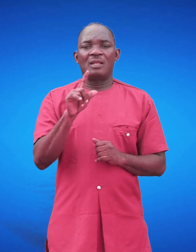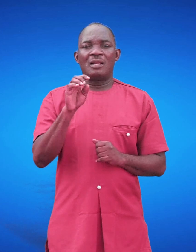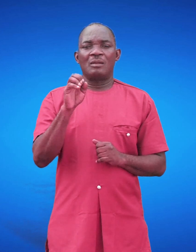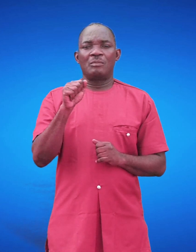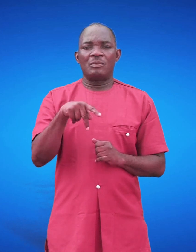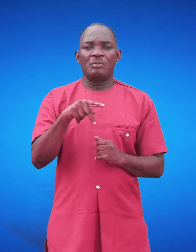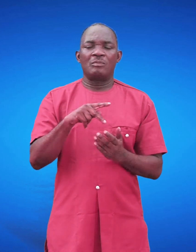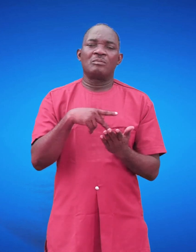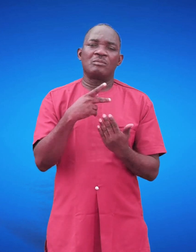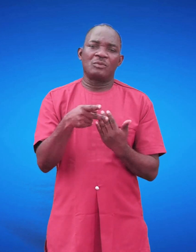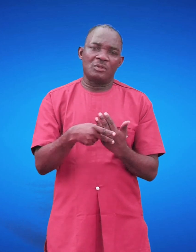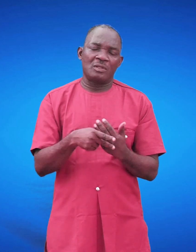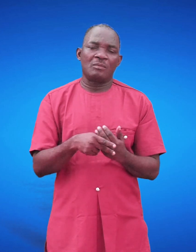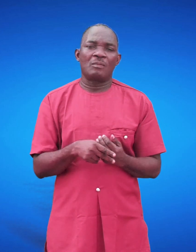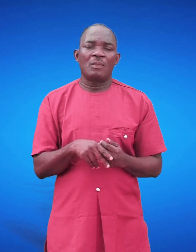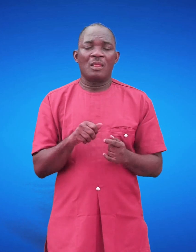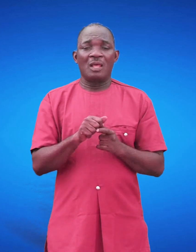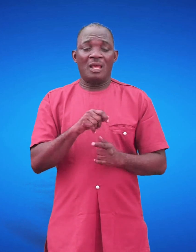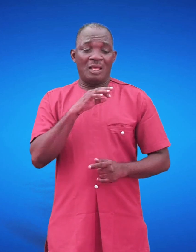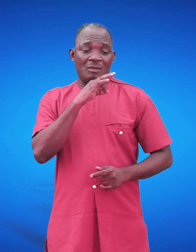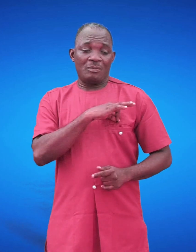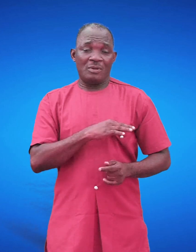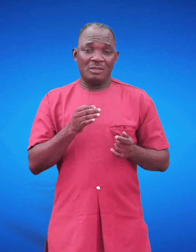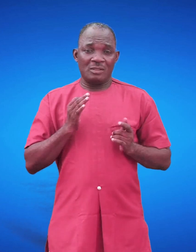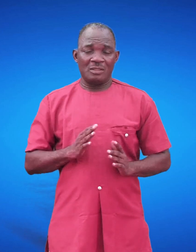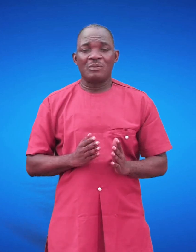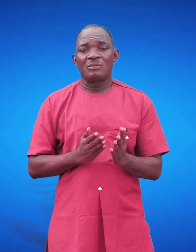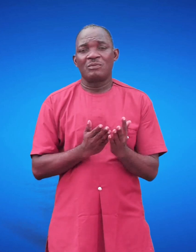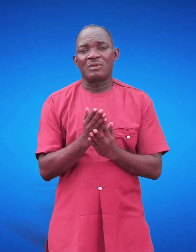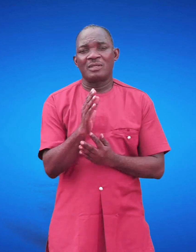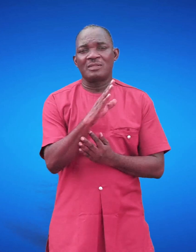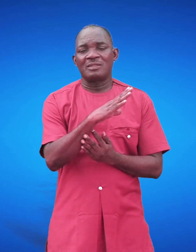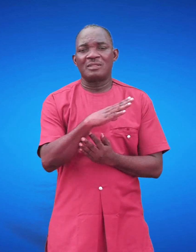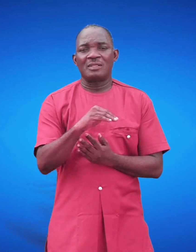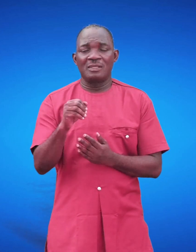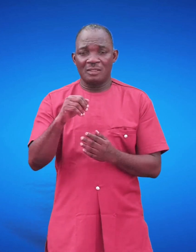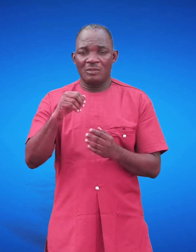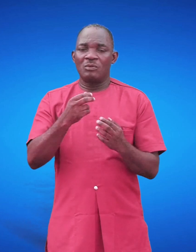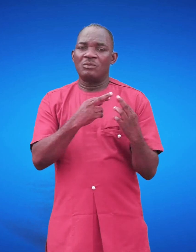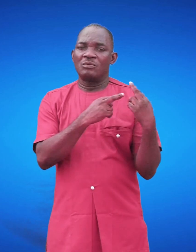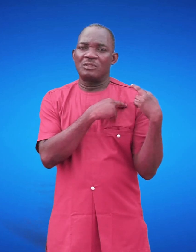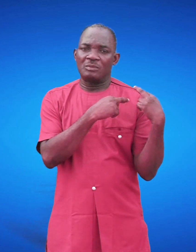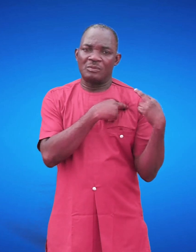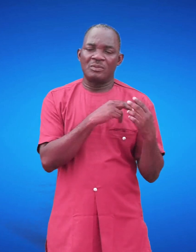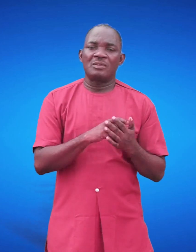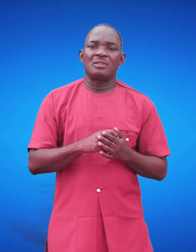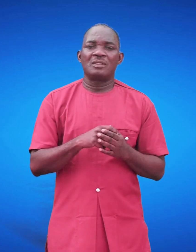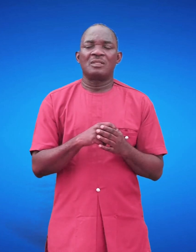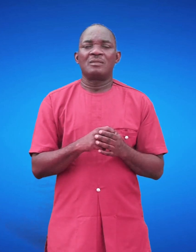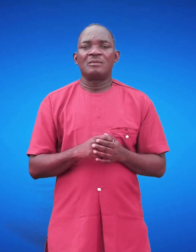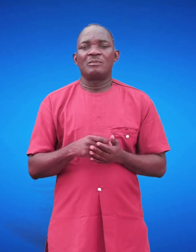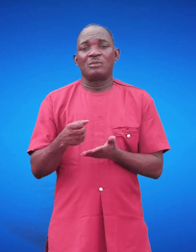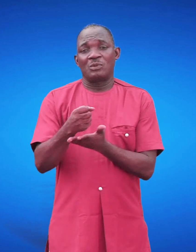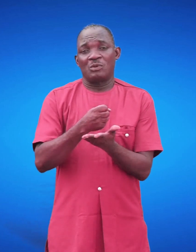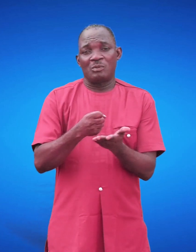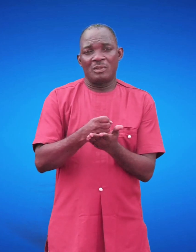program, the Beneficiary Rights and Responsibilities Charter has